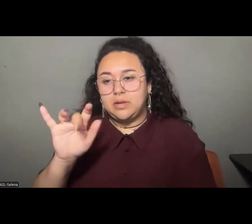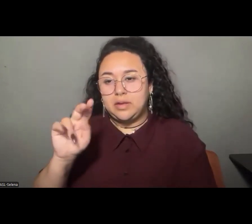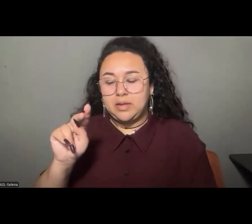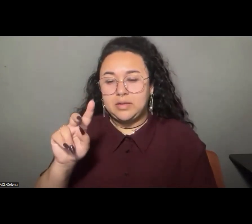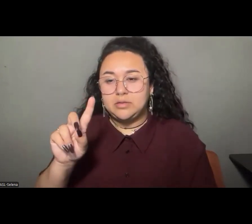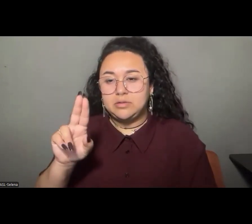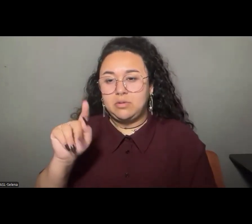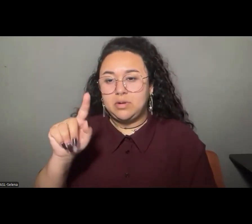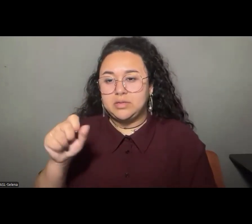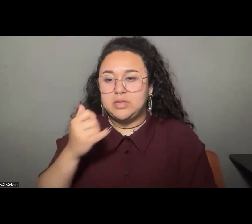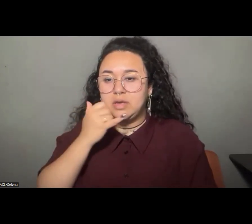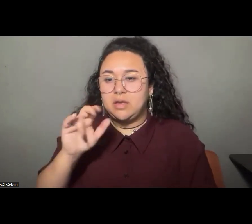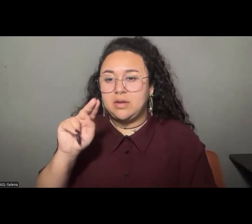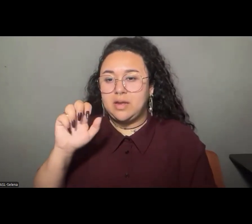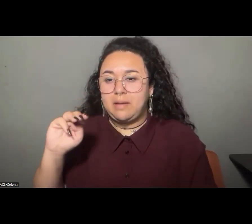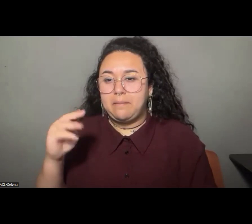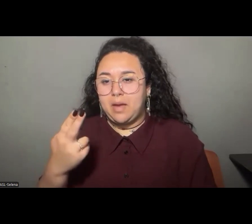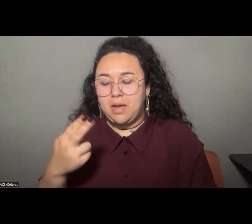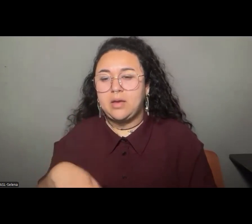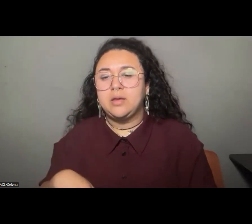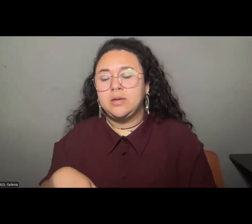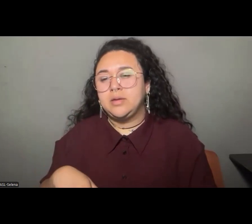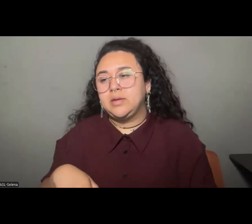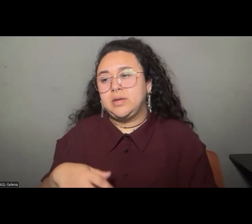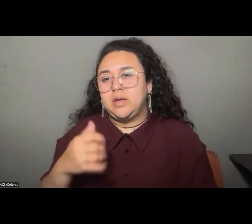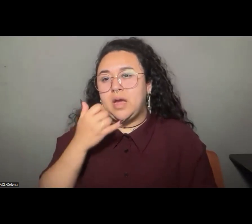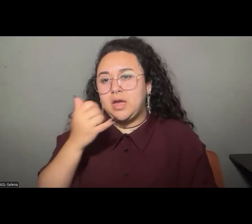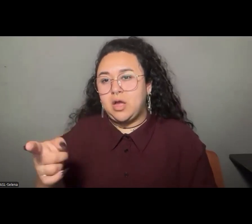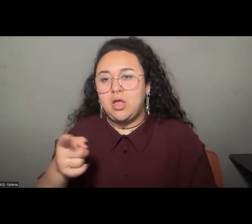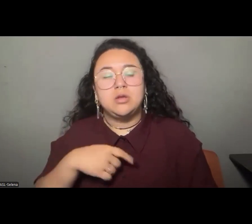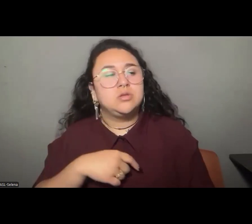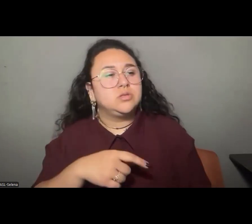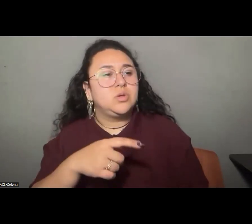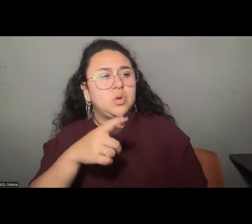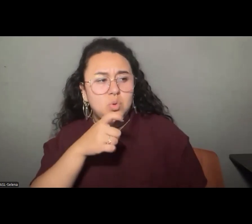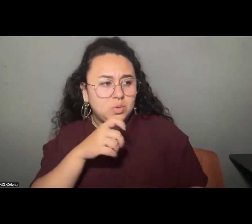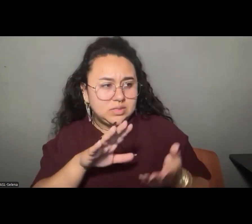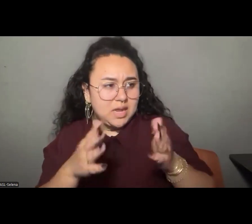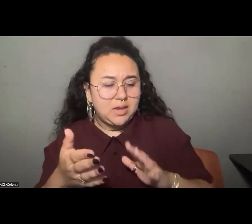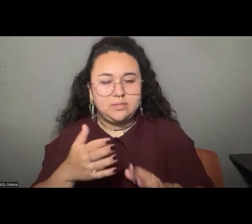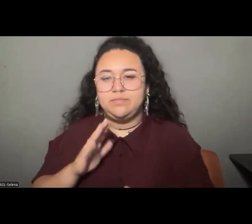And she's like, "Our friend Rebel completed suicide." And I was just like,